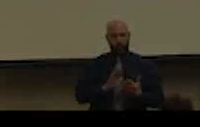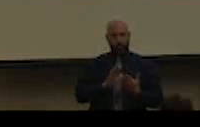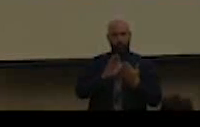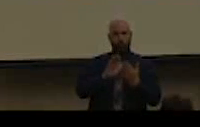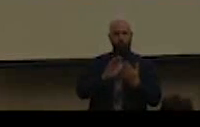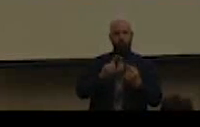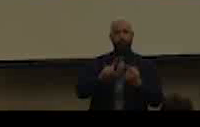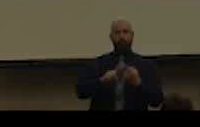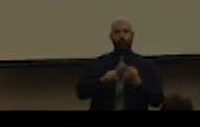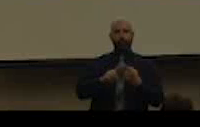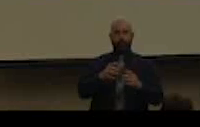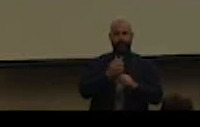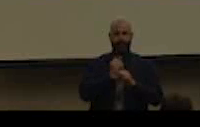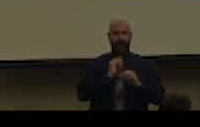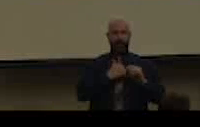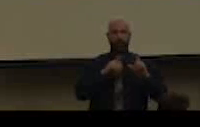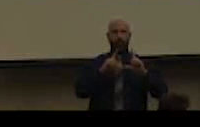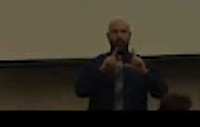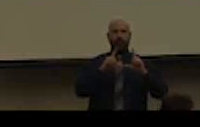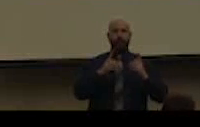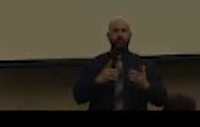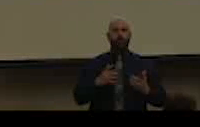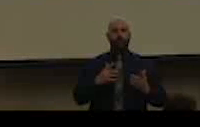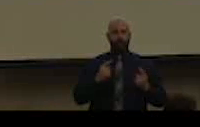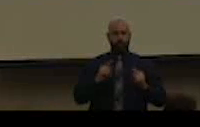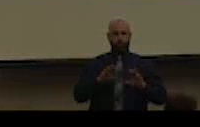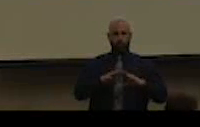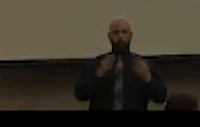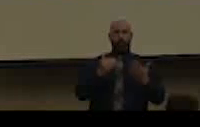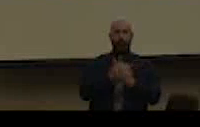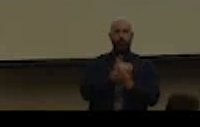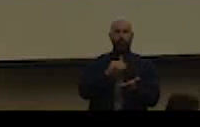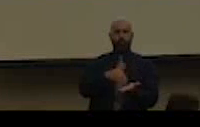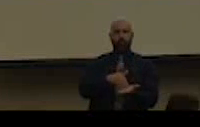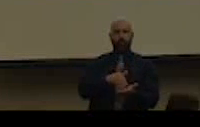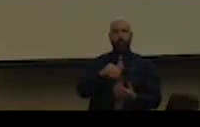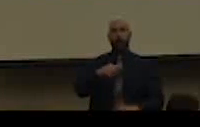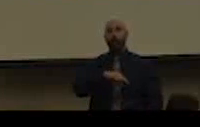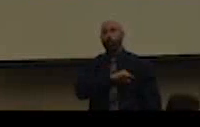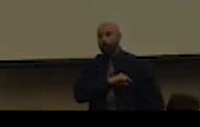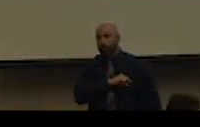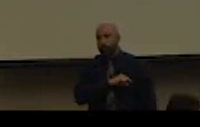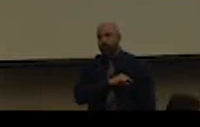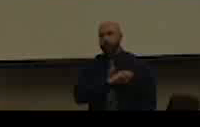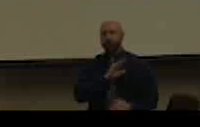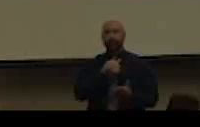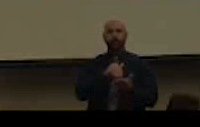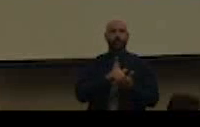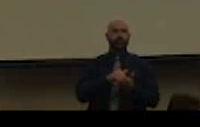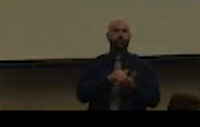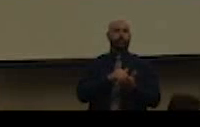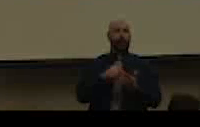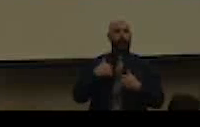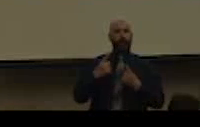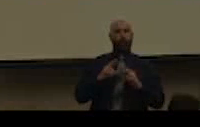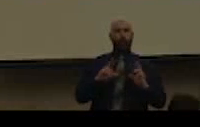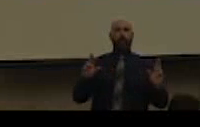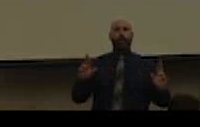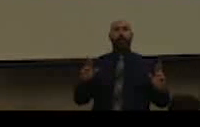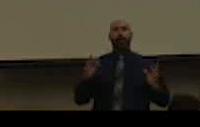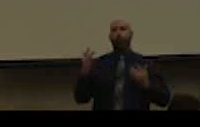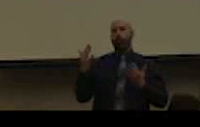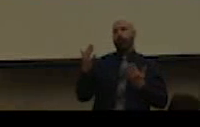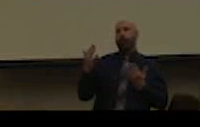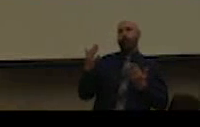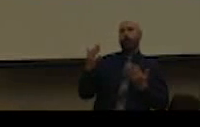get our license. I'm trying to open up a new center, a quality center. And I've been ready, and I'm just waiting for them to come